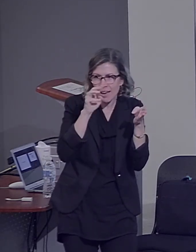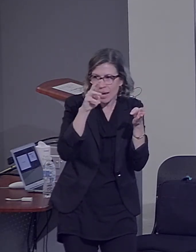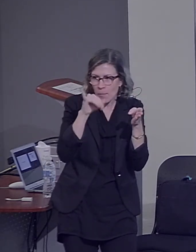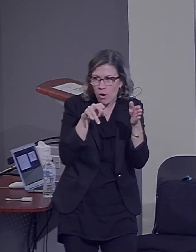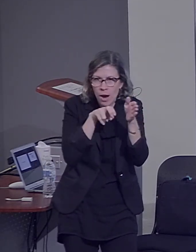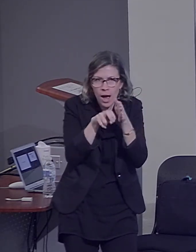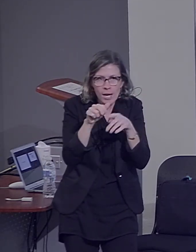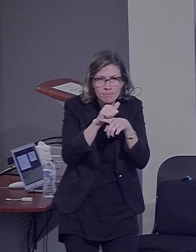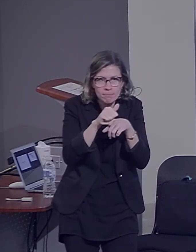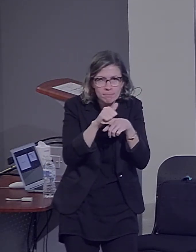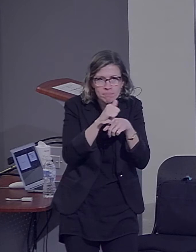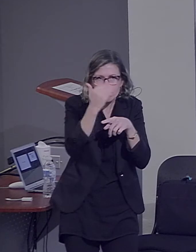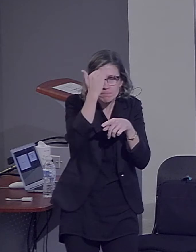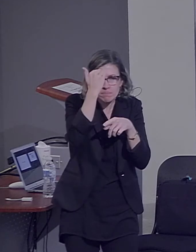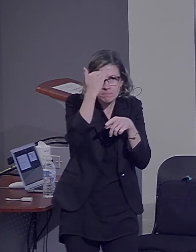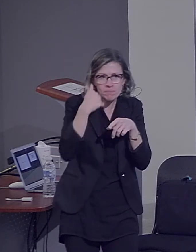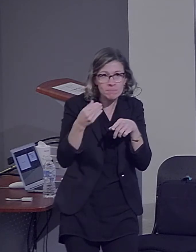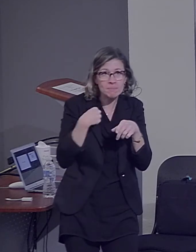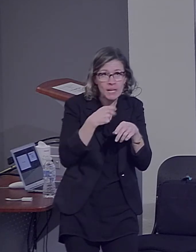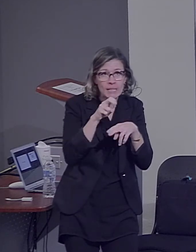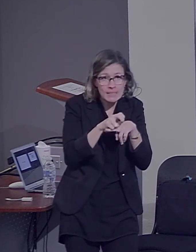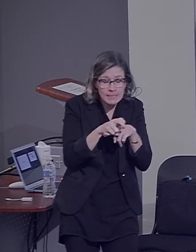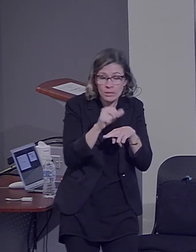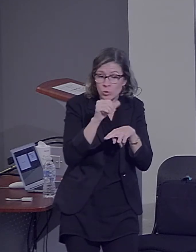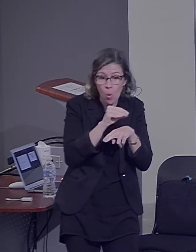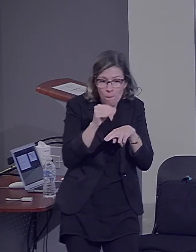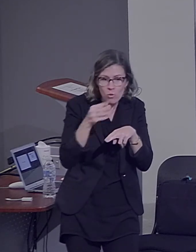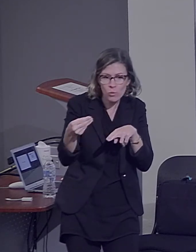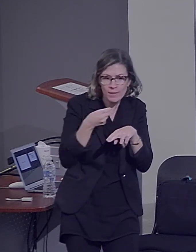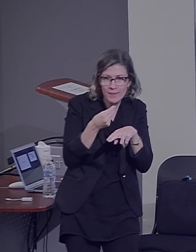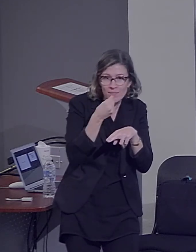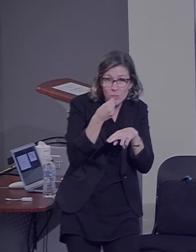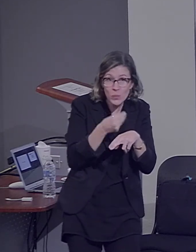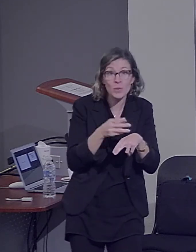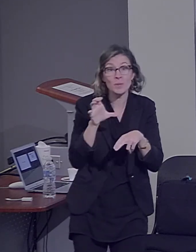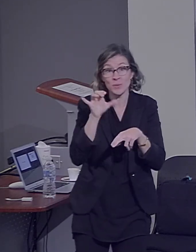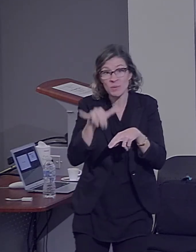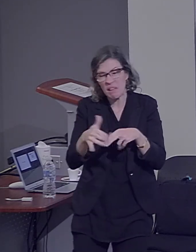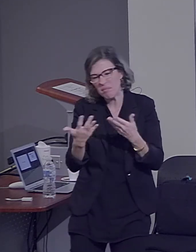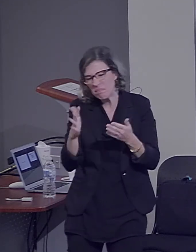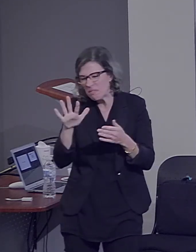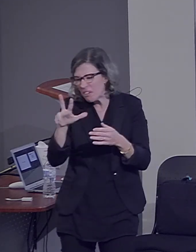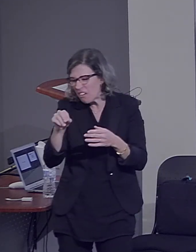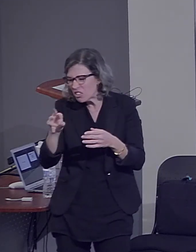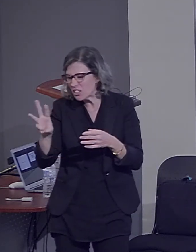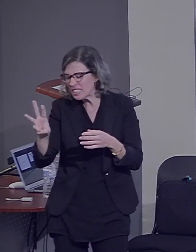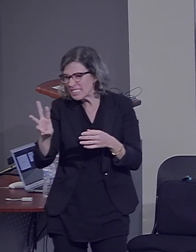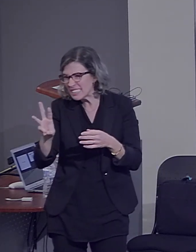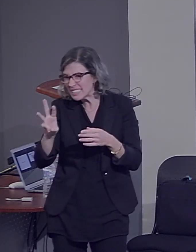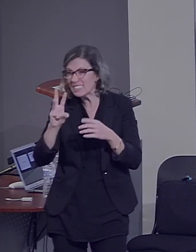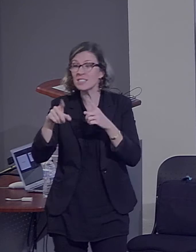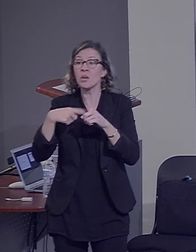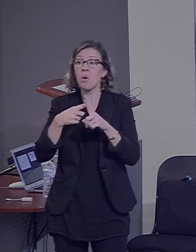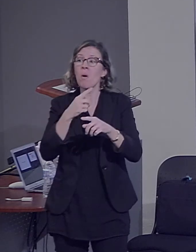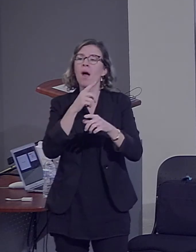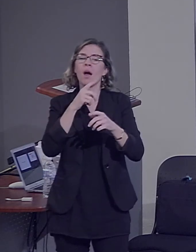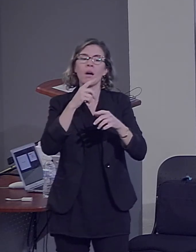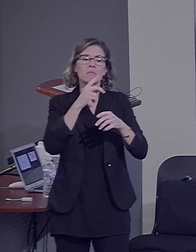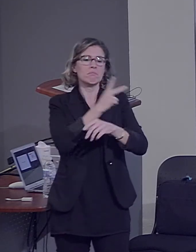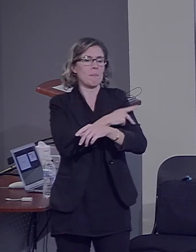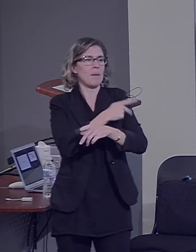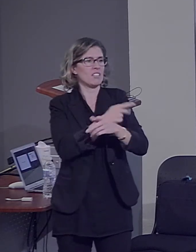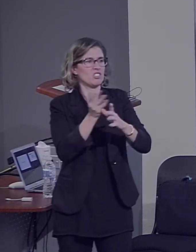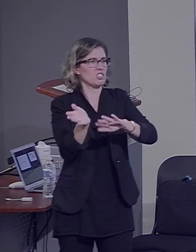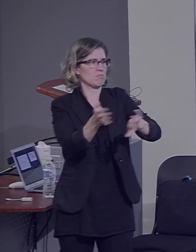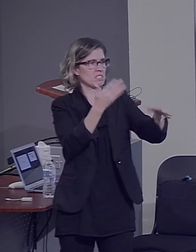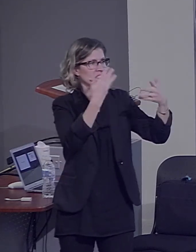rewarded. When this was done, at 5:30, 6 o'clock in the evening, when the patient are out, you